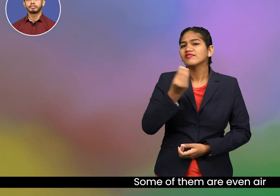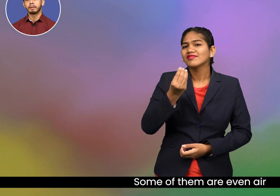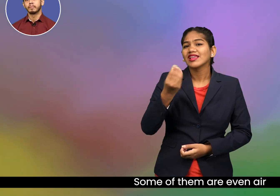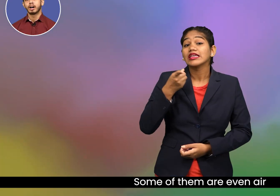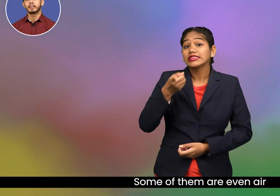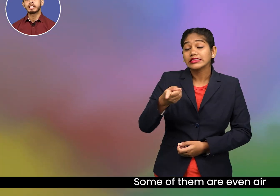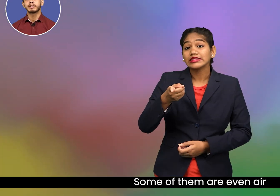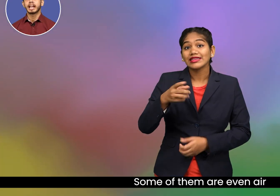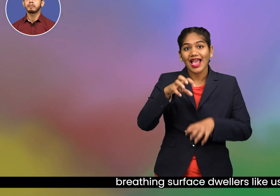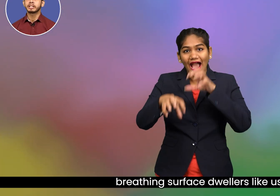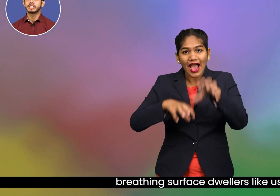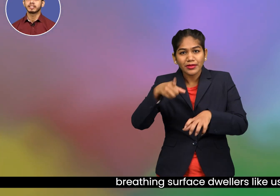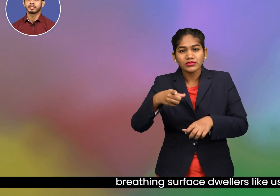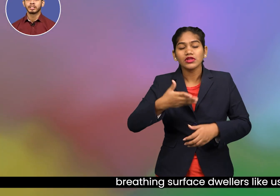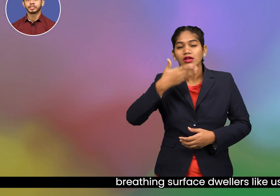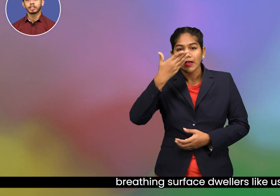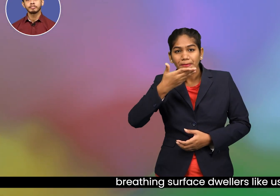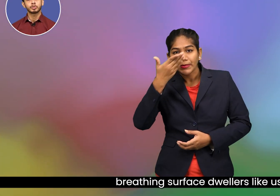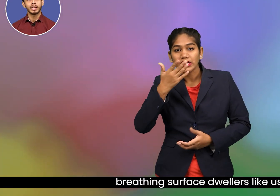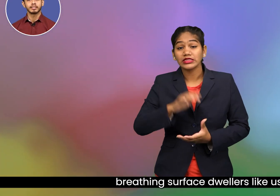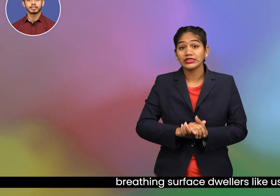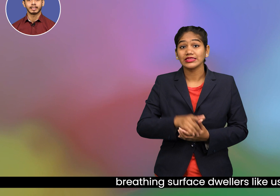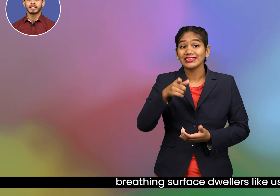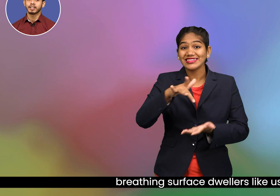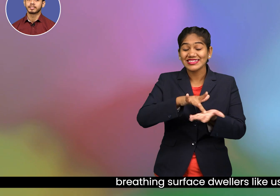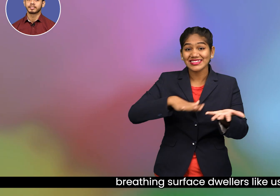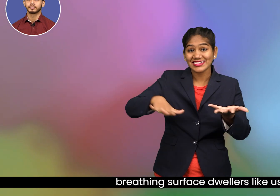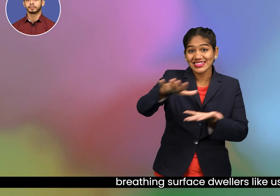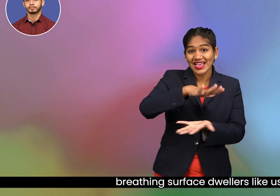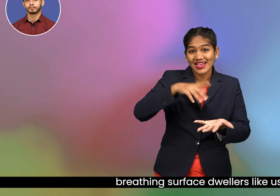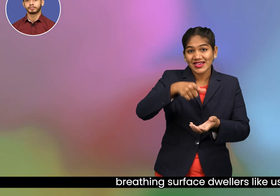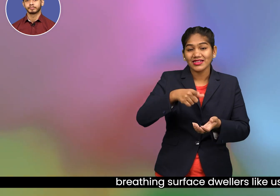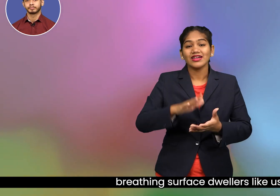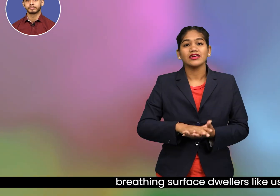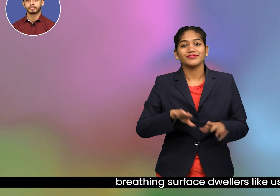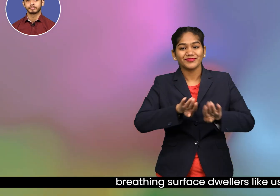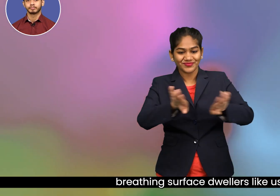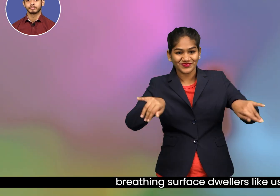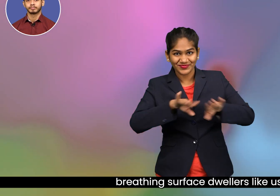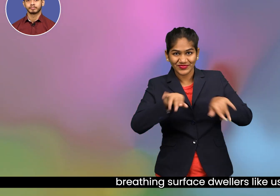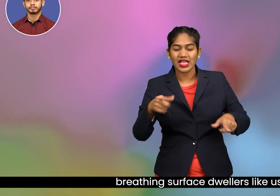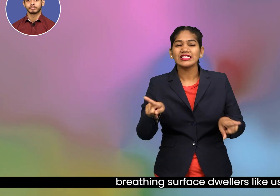Some of them are even air-breathing surface dwellers like us.